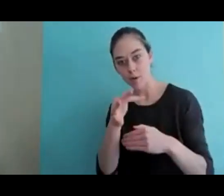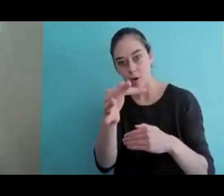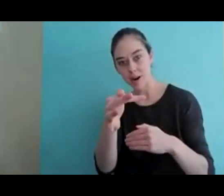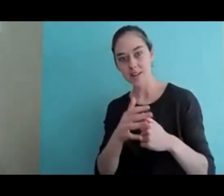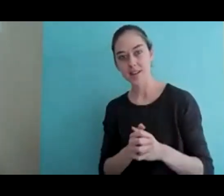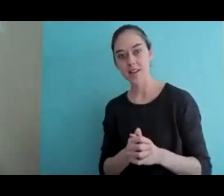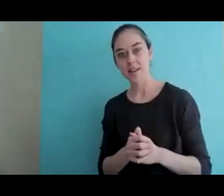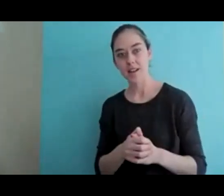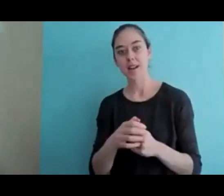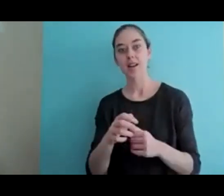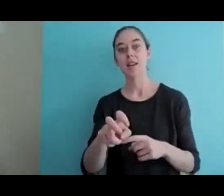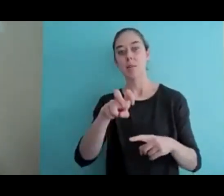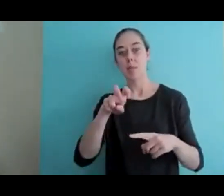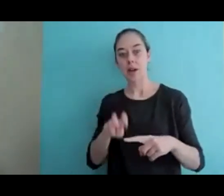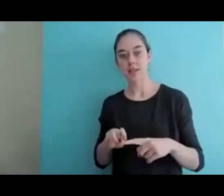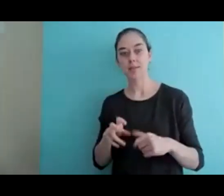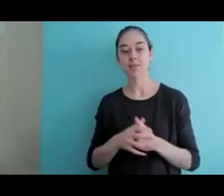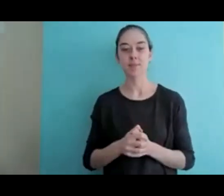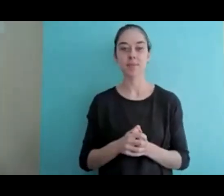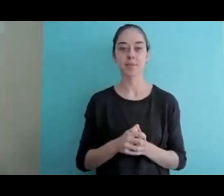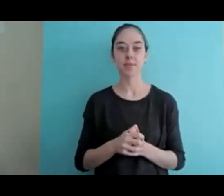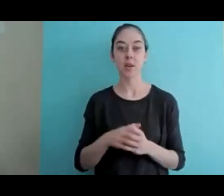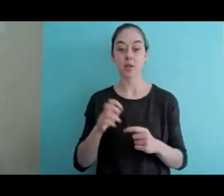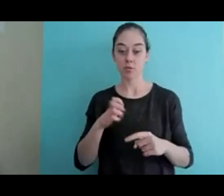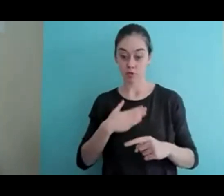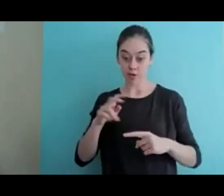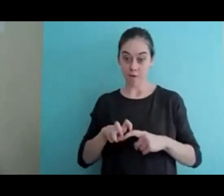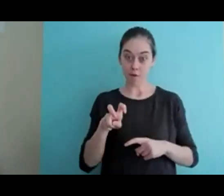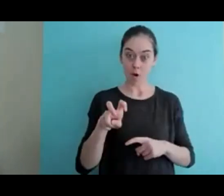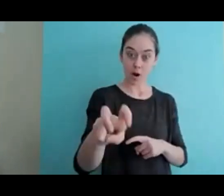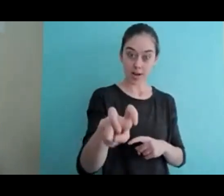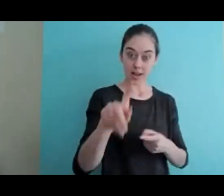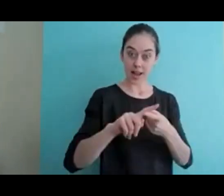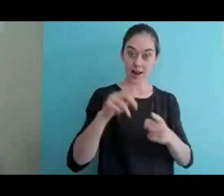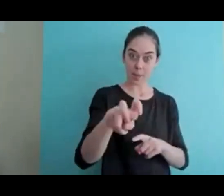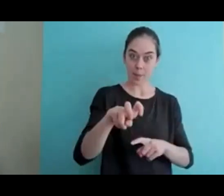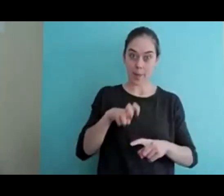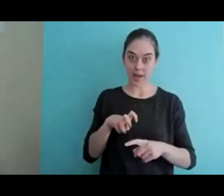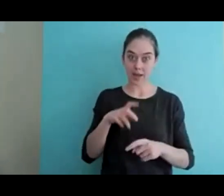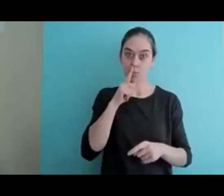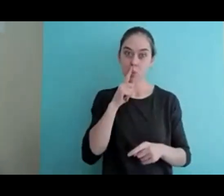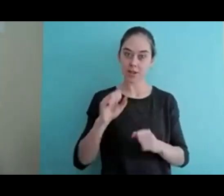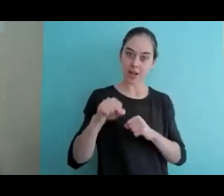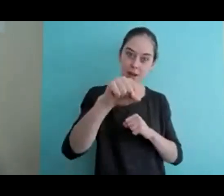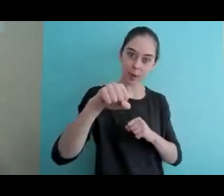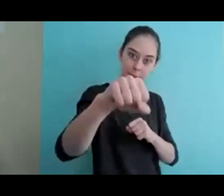boom. And back. So I'm going forward and back. Boom, boom. Boom.